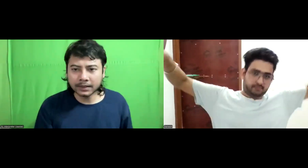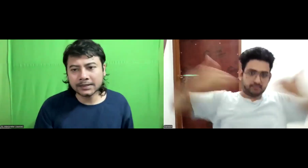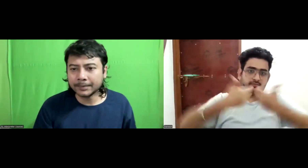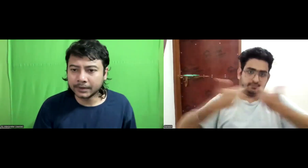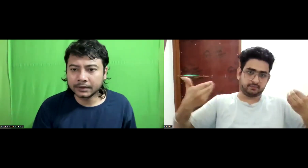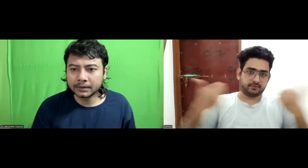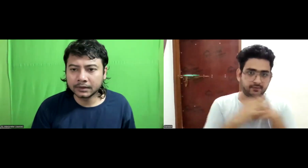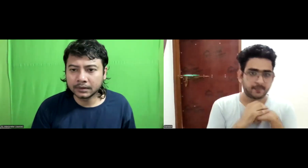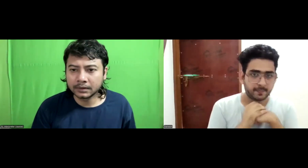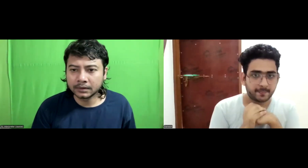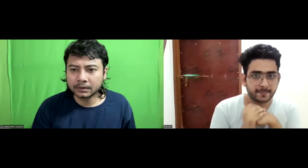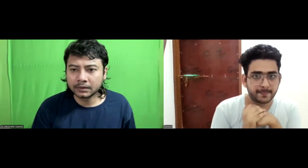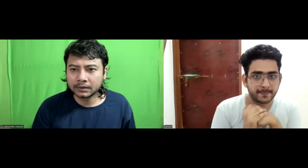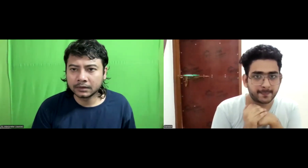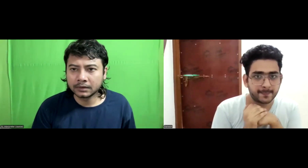they're separate,